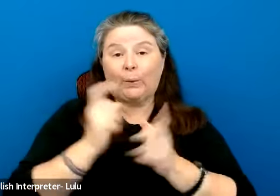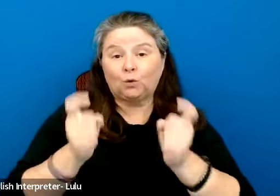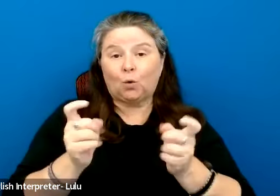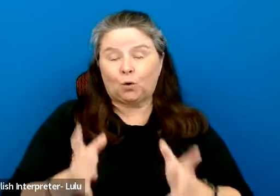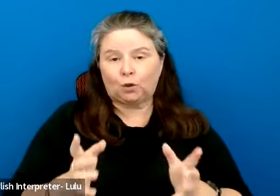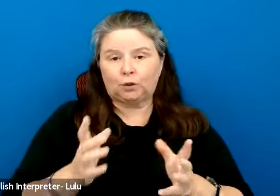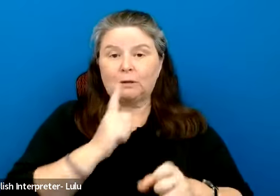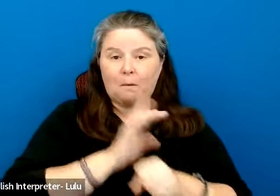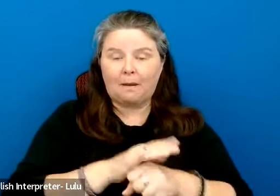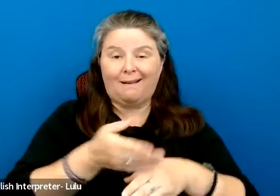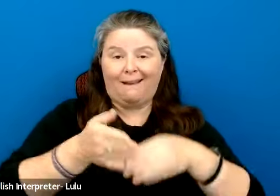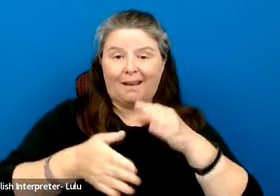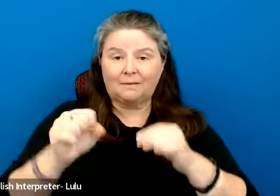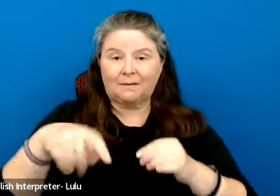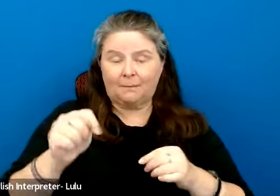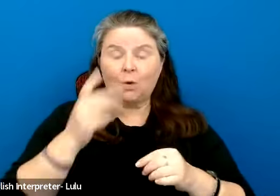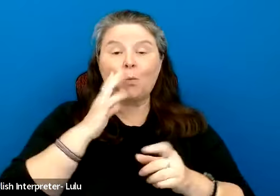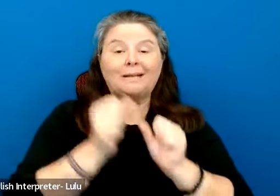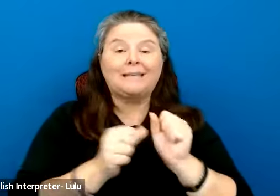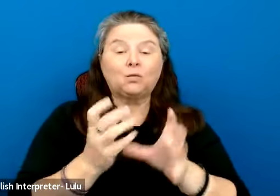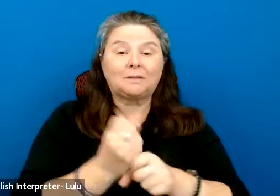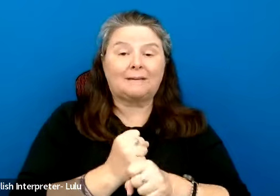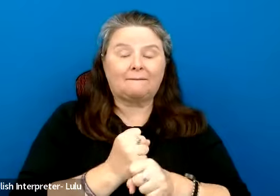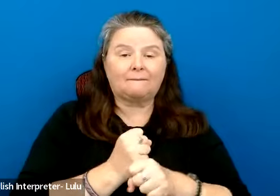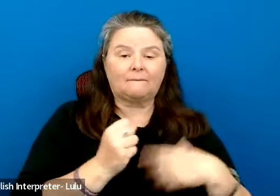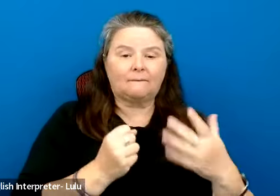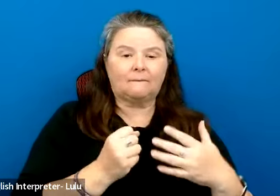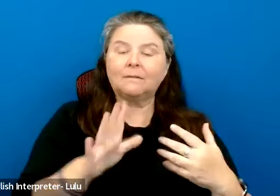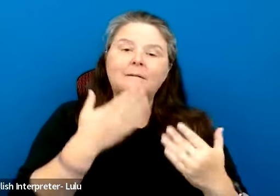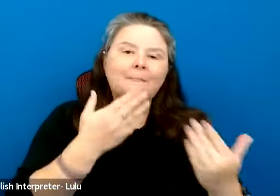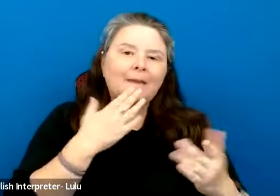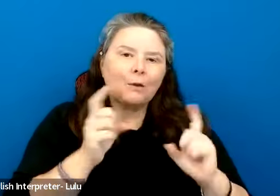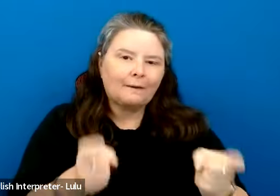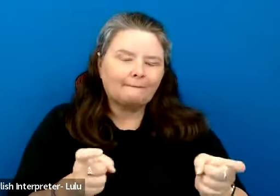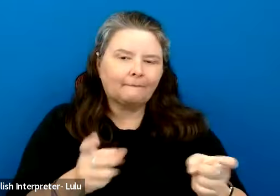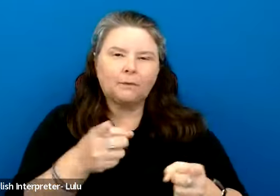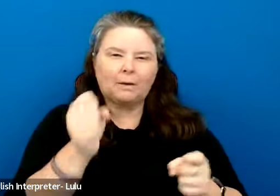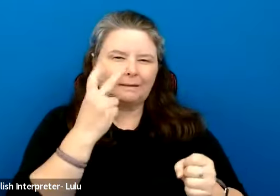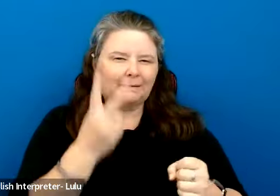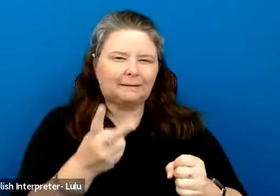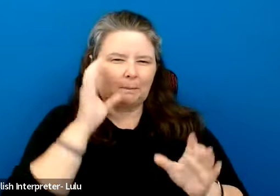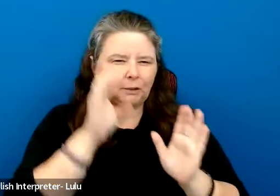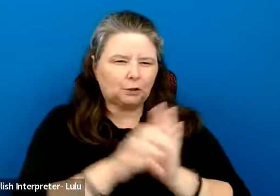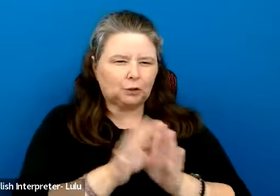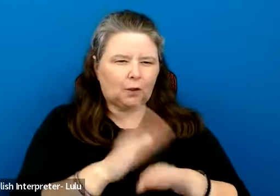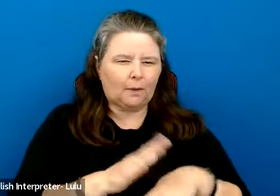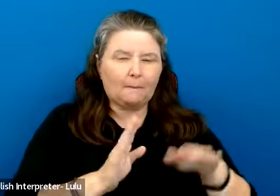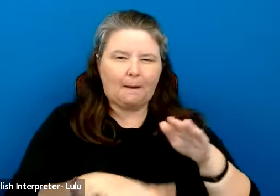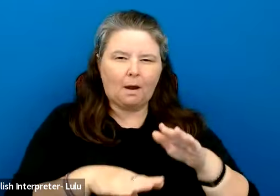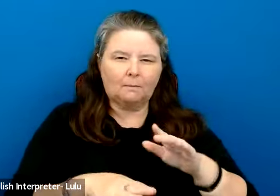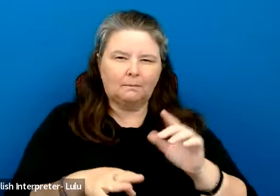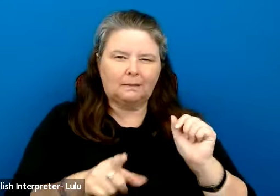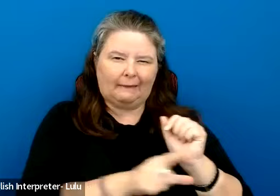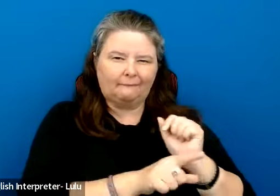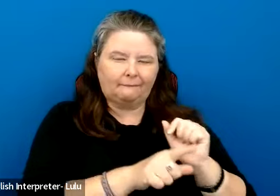of September are each going to receive just a thank you gift. And you can kind of see a picture of it on that bottom left